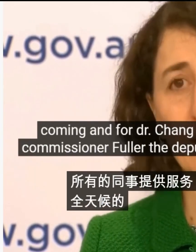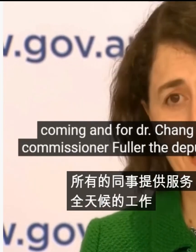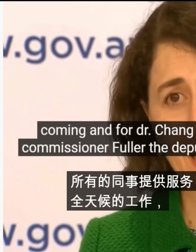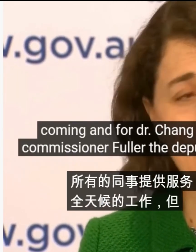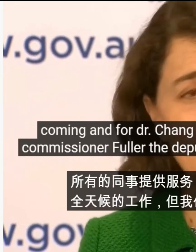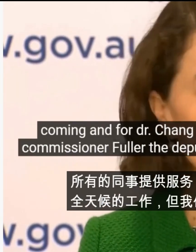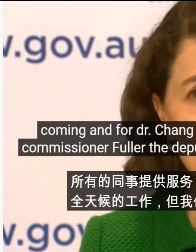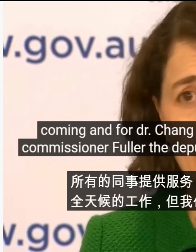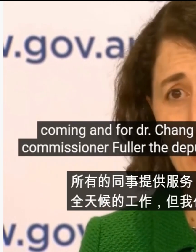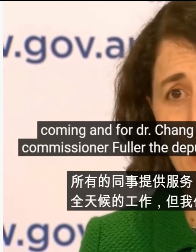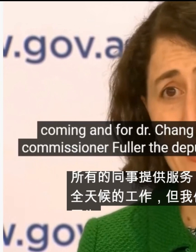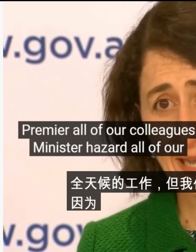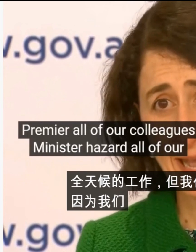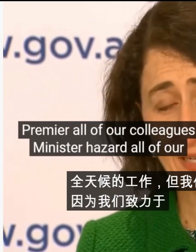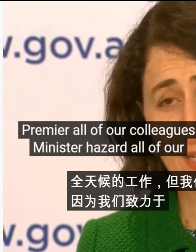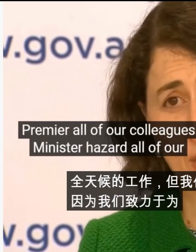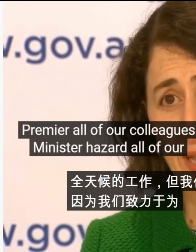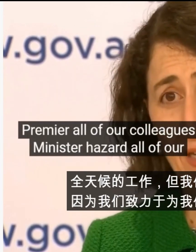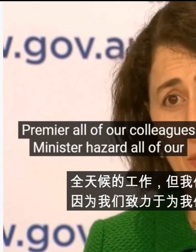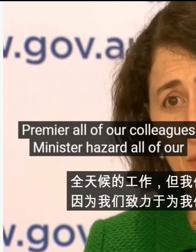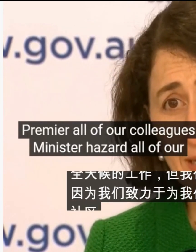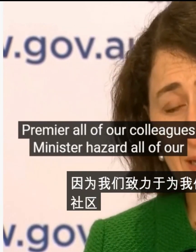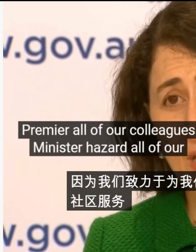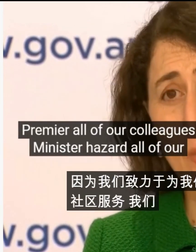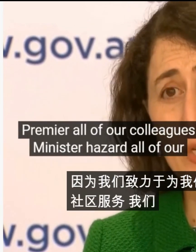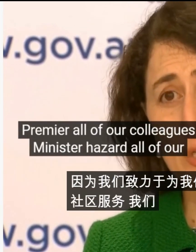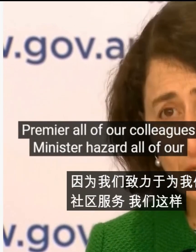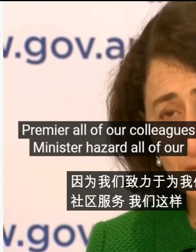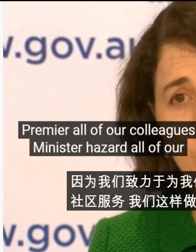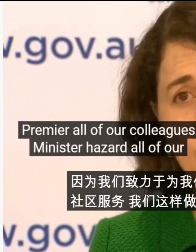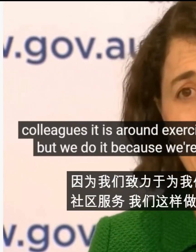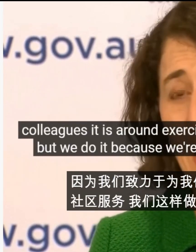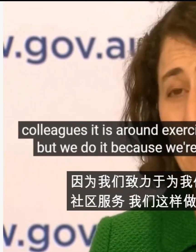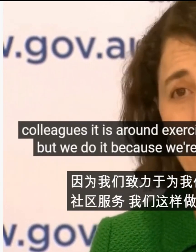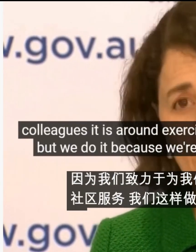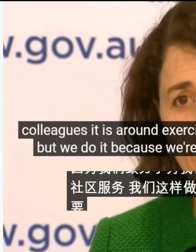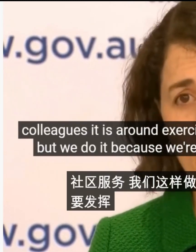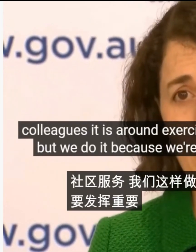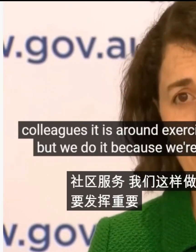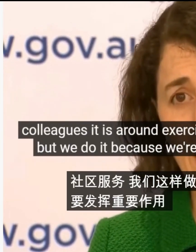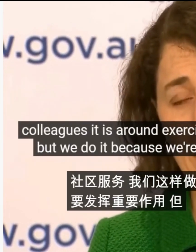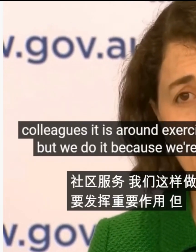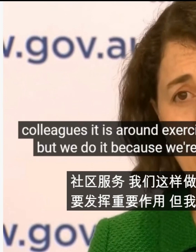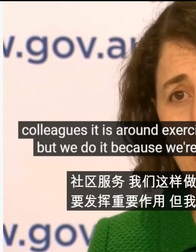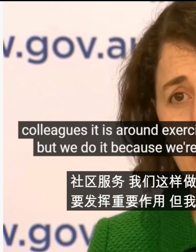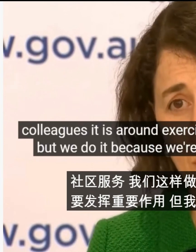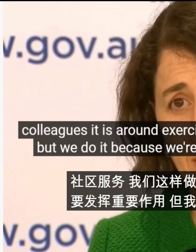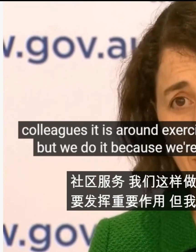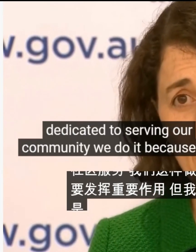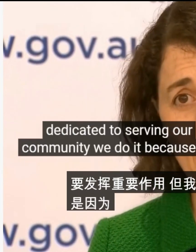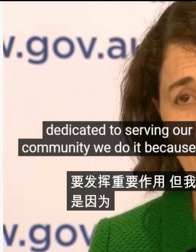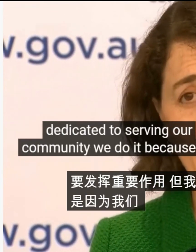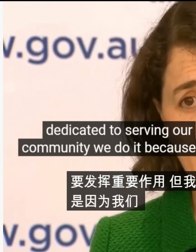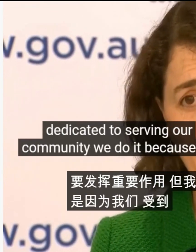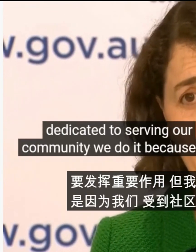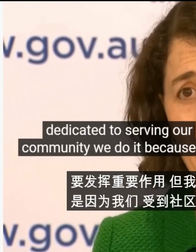a round-the-clock exercise, but we do it because we're dedicated to serving our community. We do it because we have important roles to play, but we also